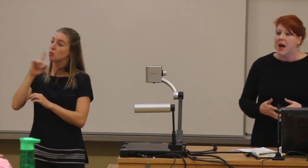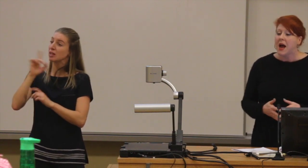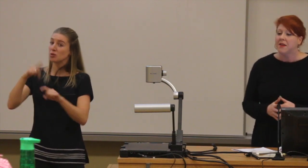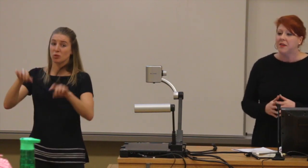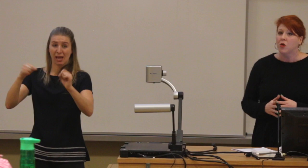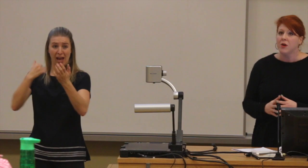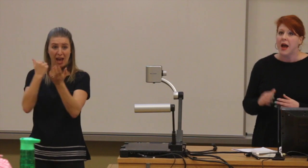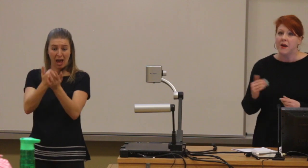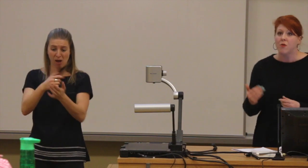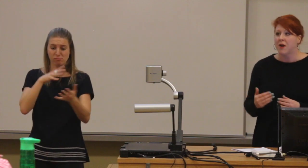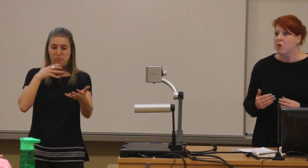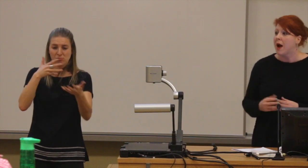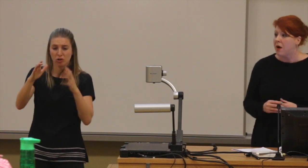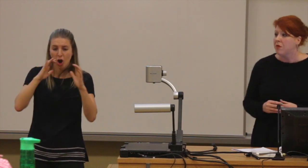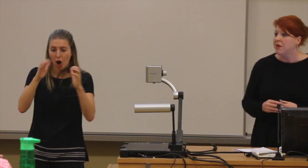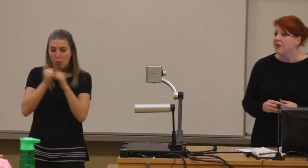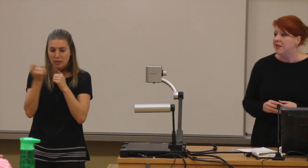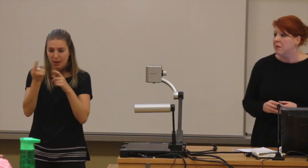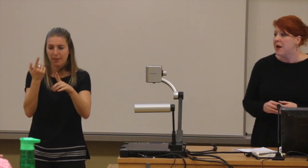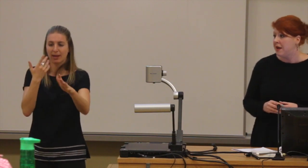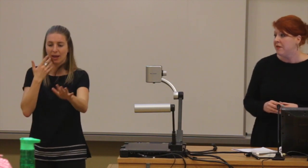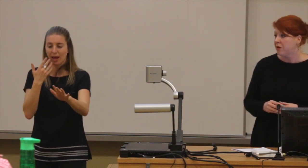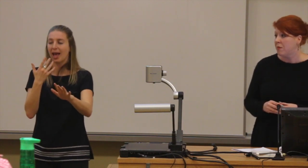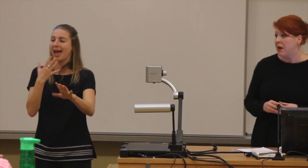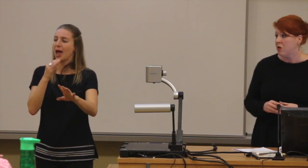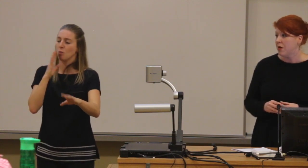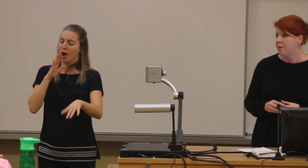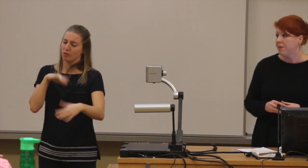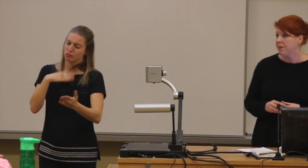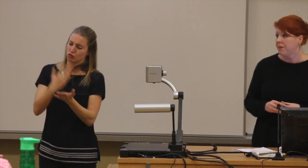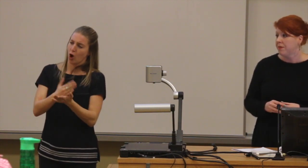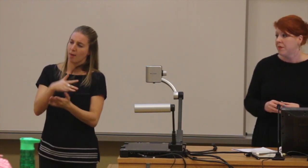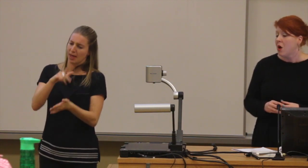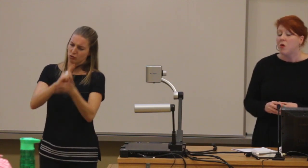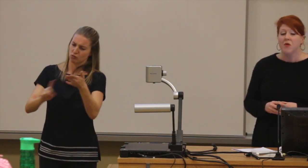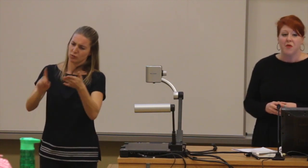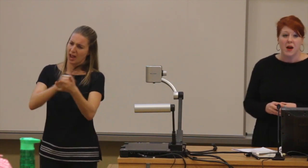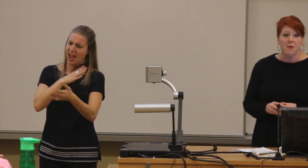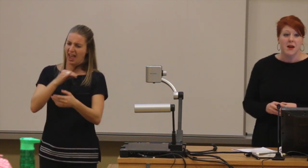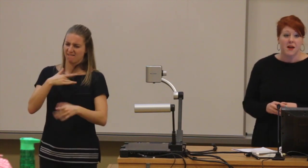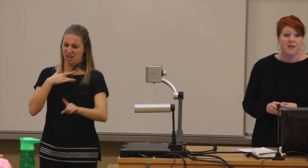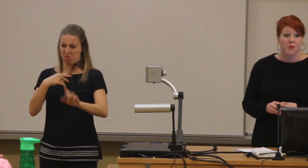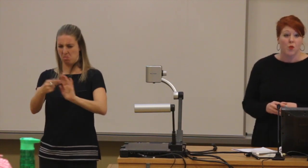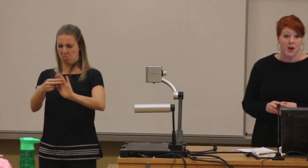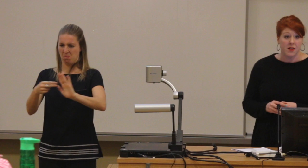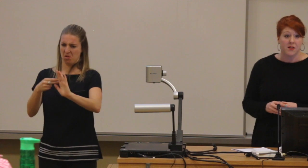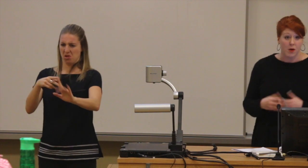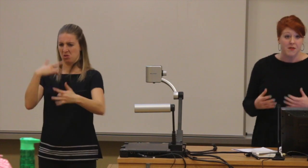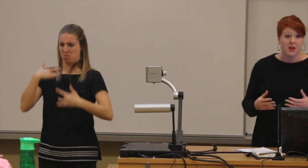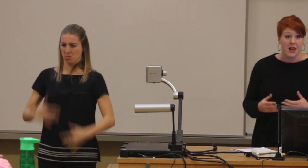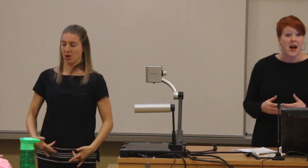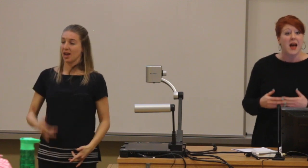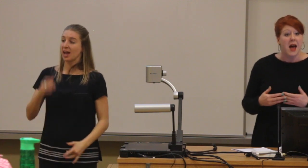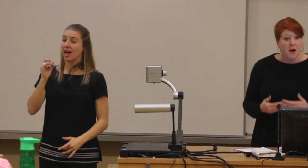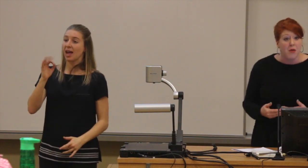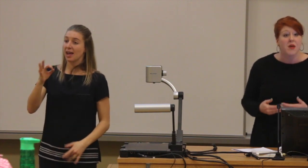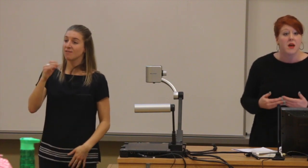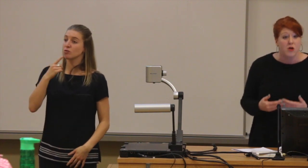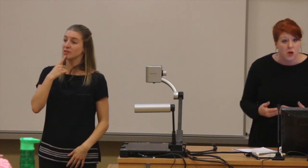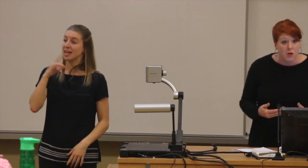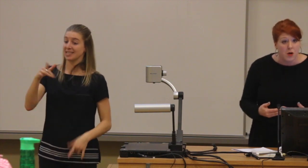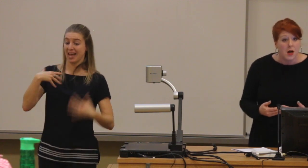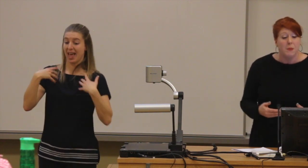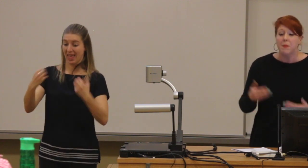with somebody. And it's a good end run around stigma and discrimination. When you frame it as what it is rightfully, a